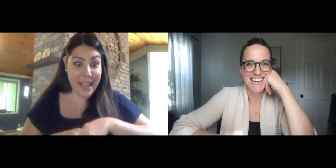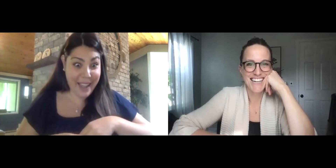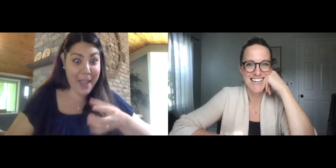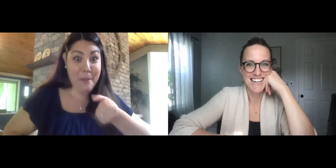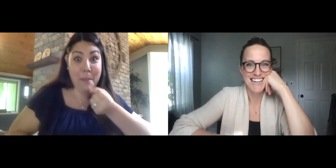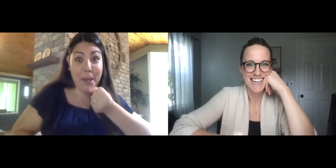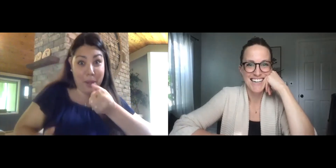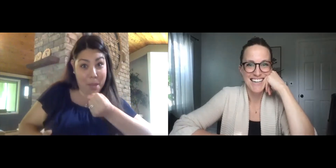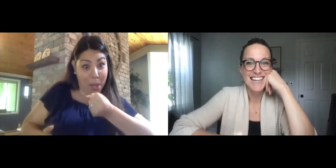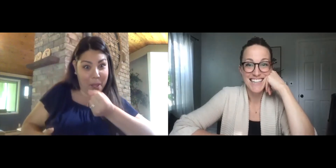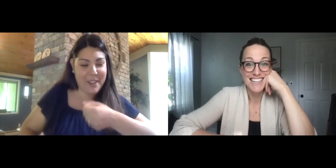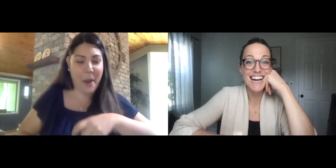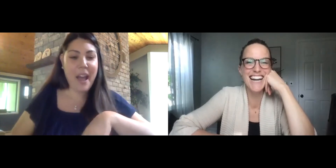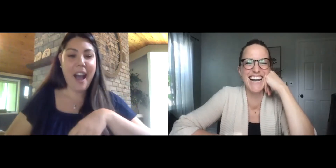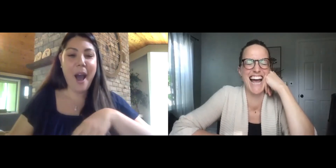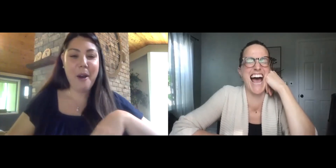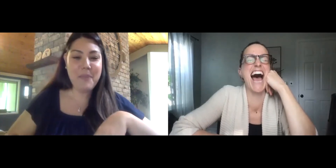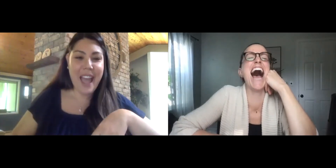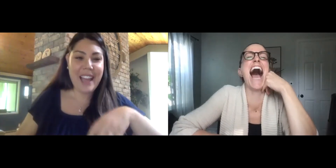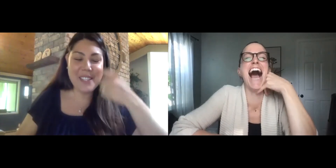was like, hey, milk, you know?